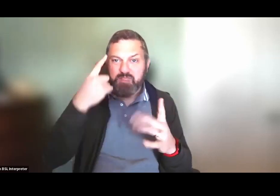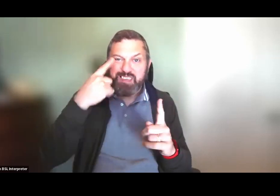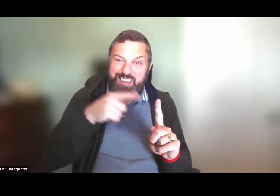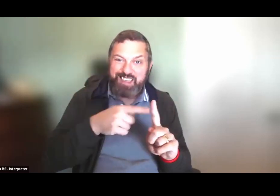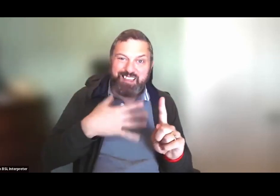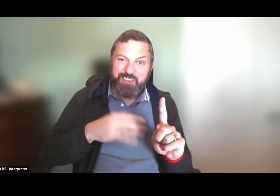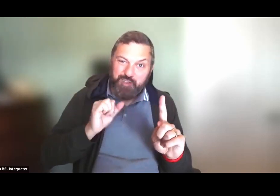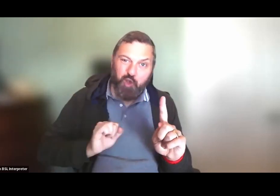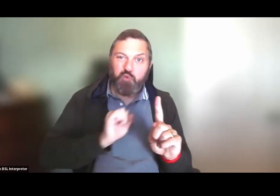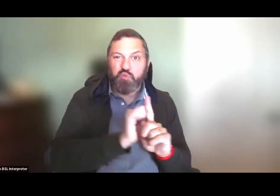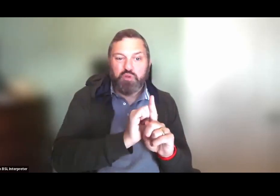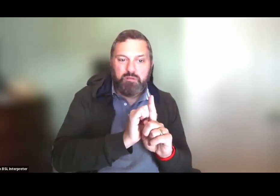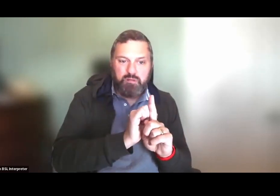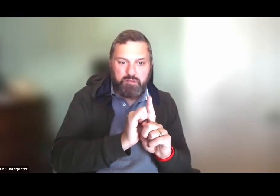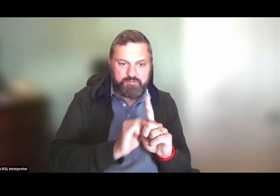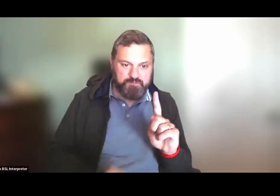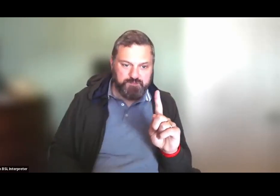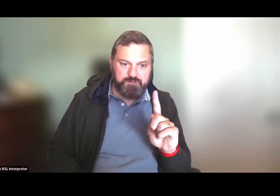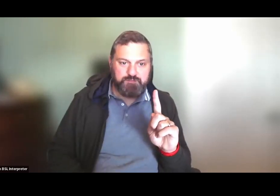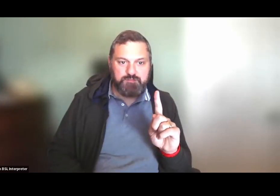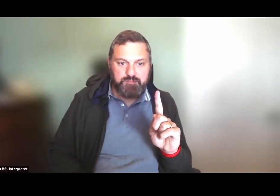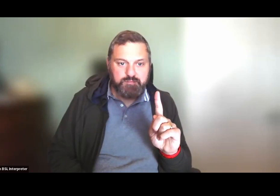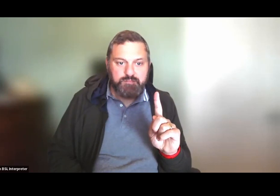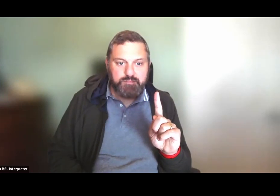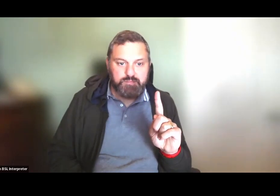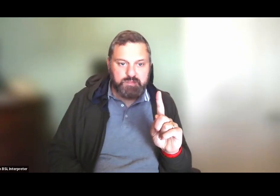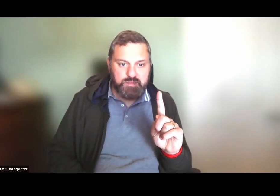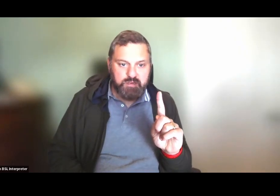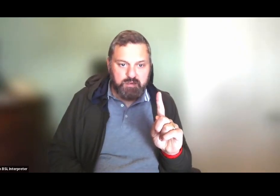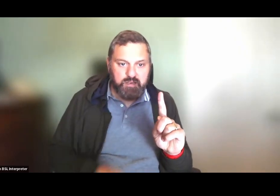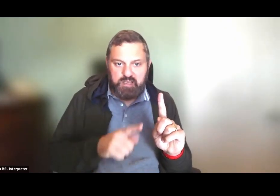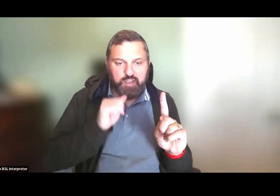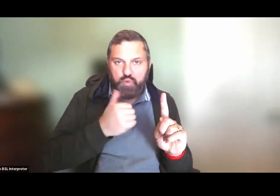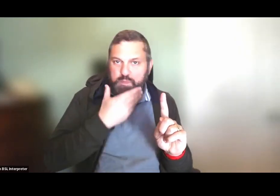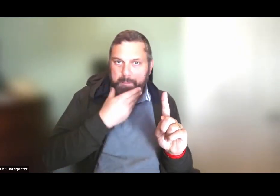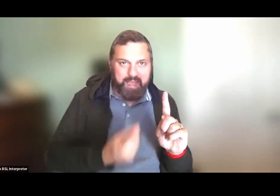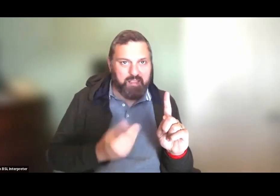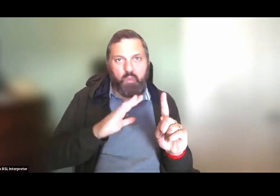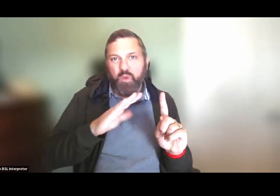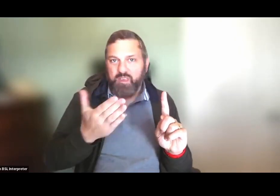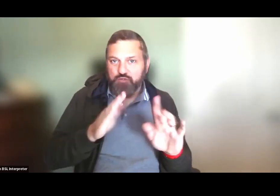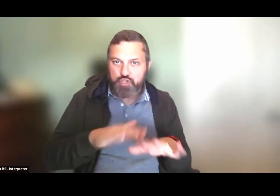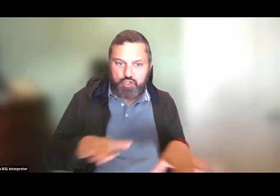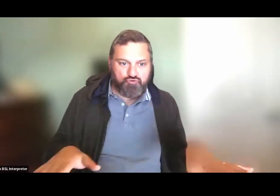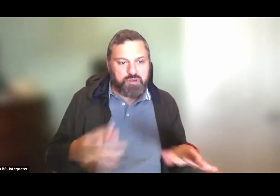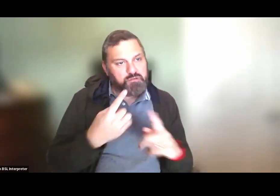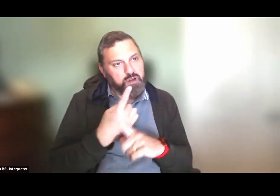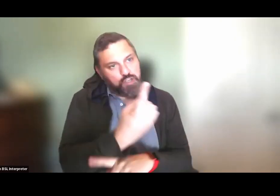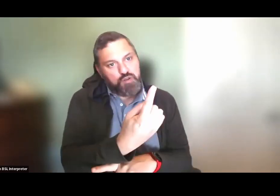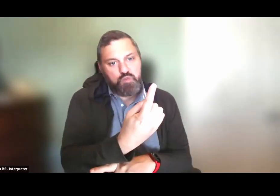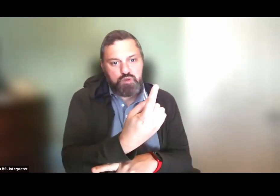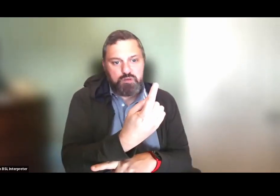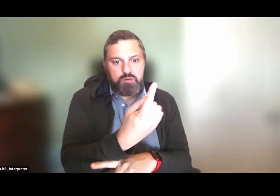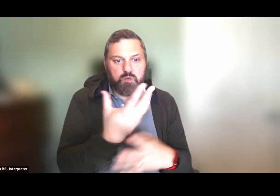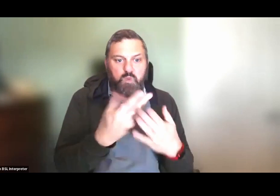So here he is. Rational economic man. He would be a man with no dependence. He stands alone